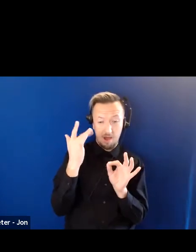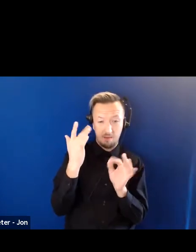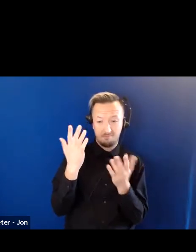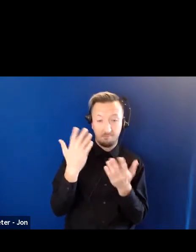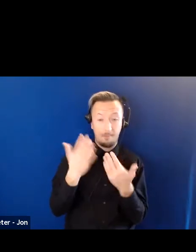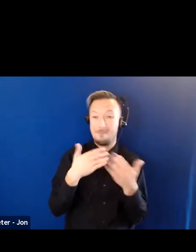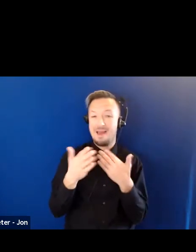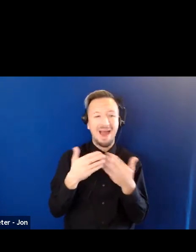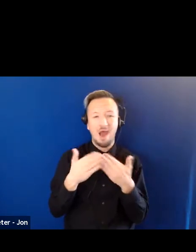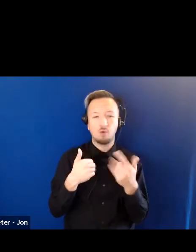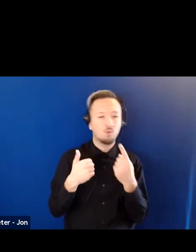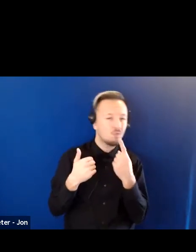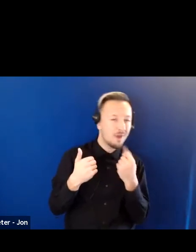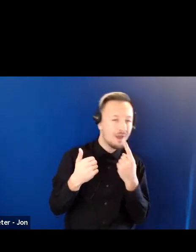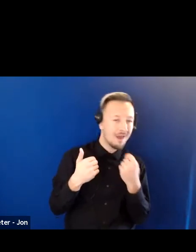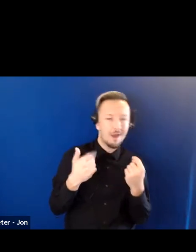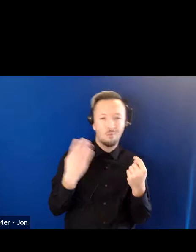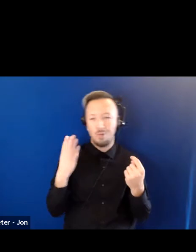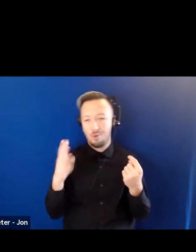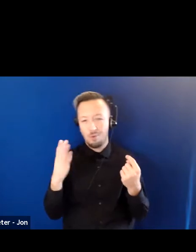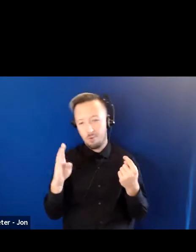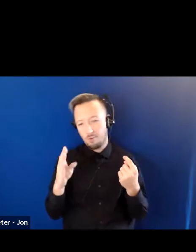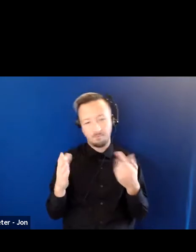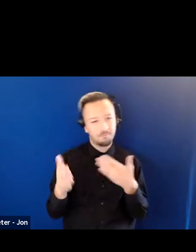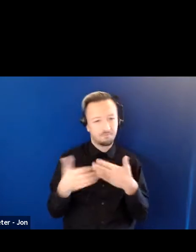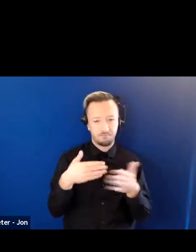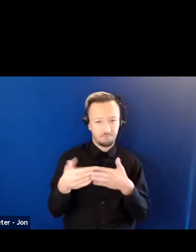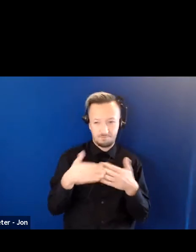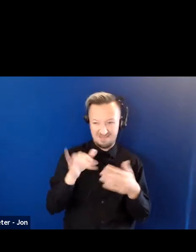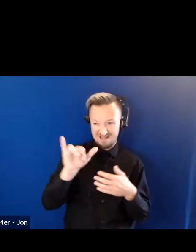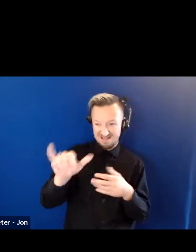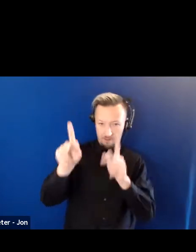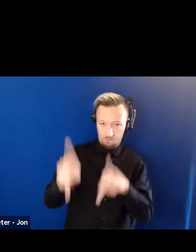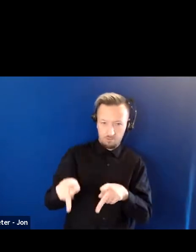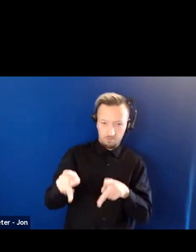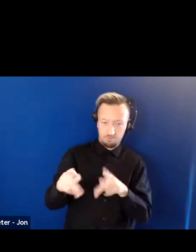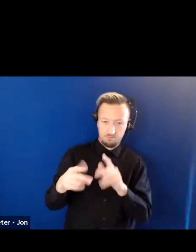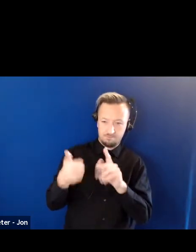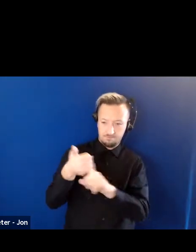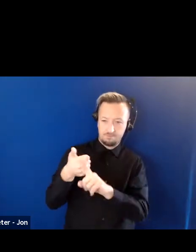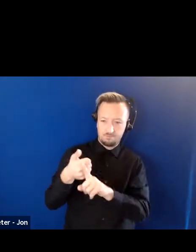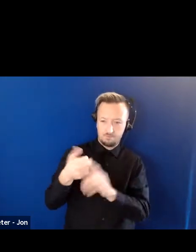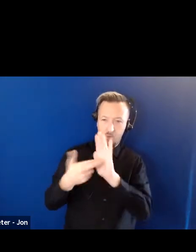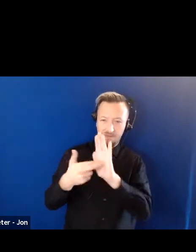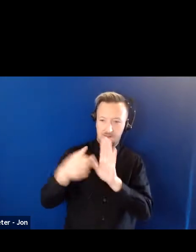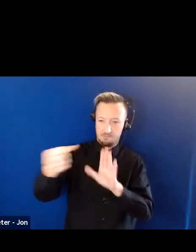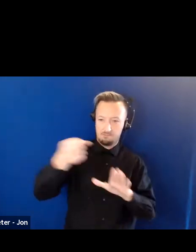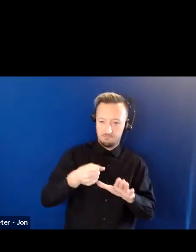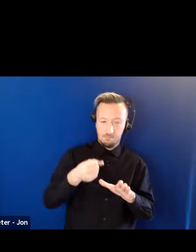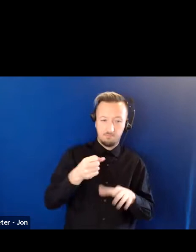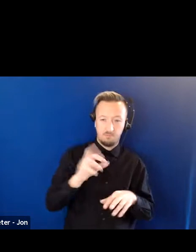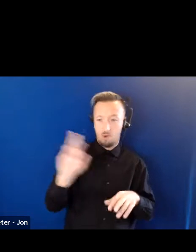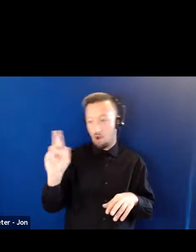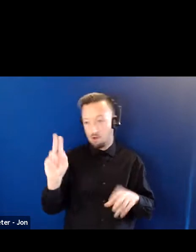or blue, what that representative has to offer, whether that the R or the D is in